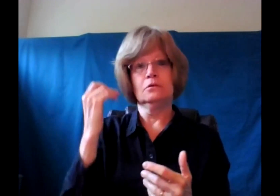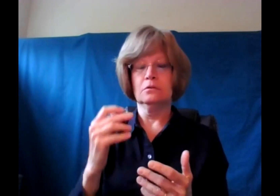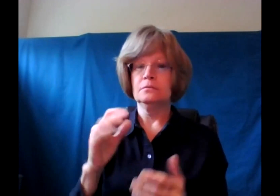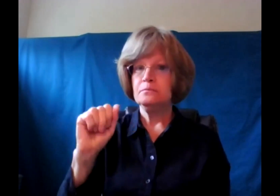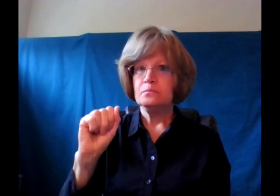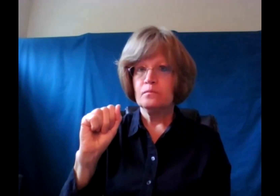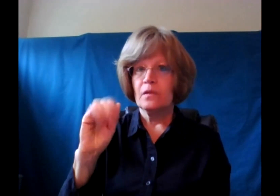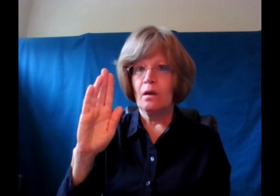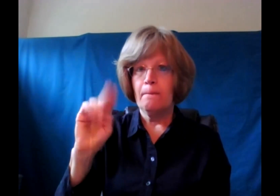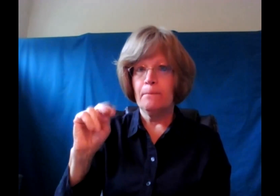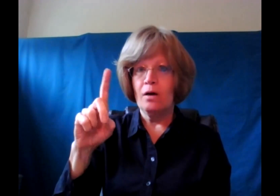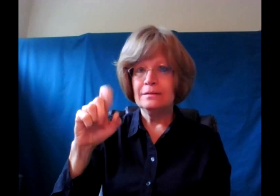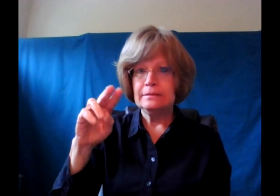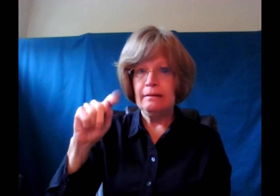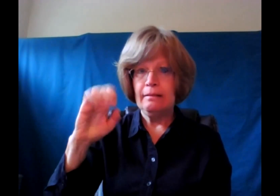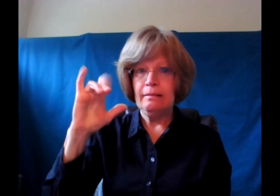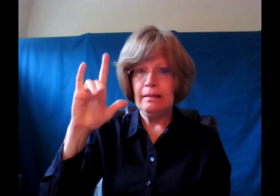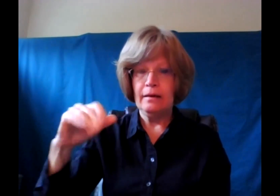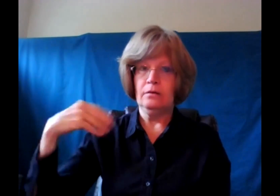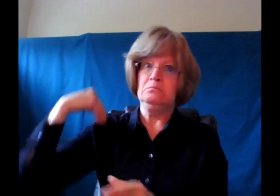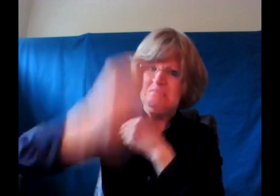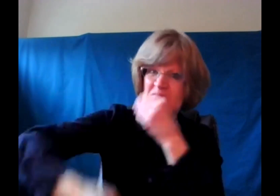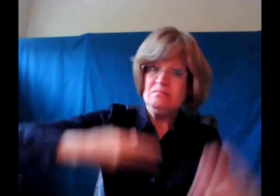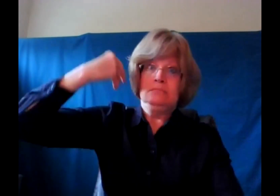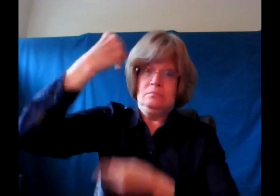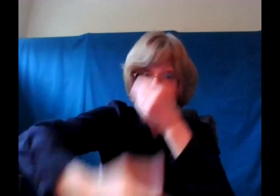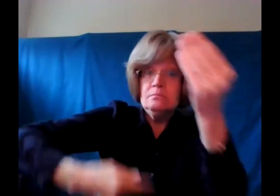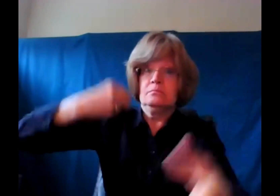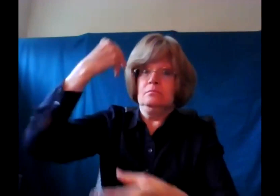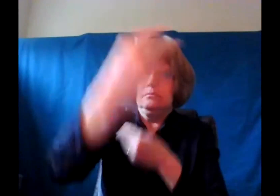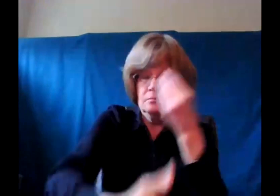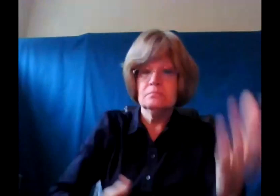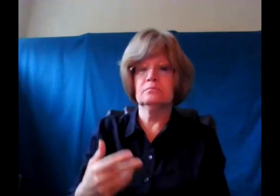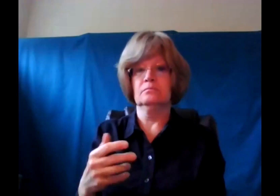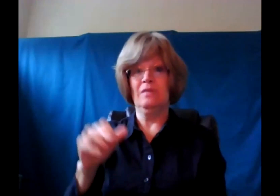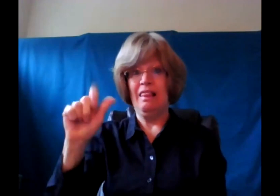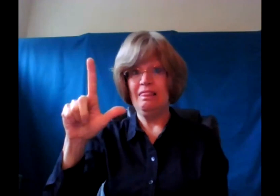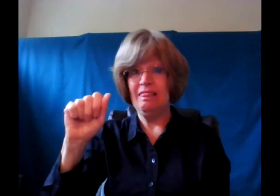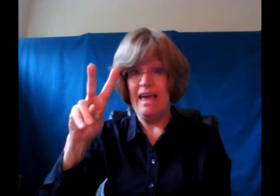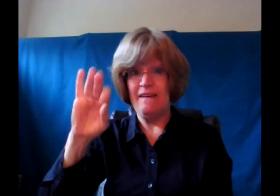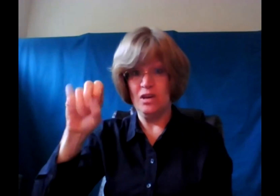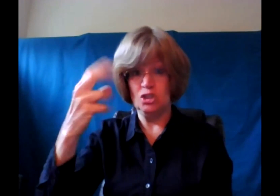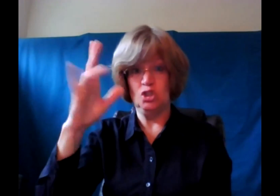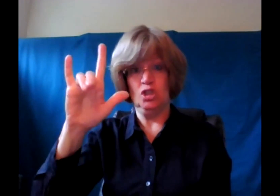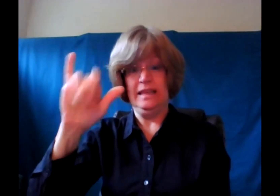Abundantly, meaning generously, lavishly. You know, oftentimes when